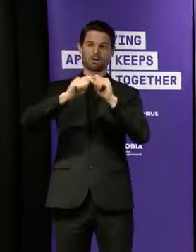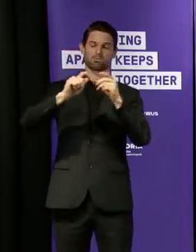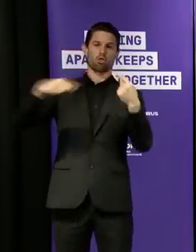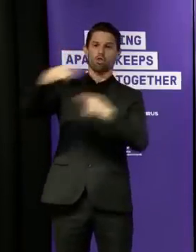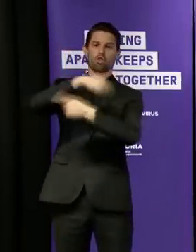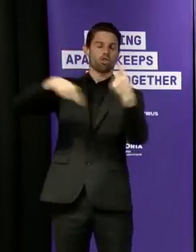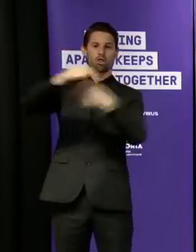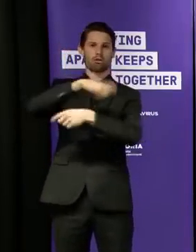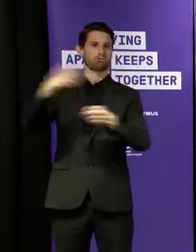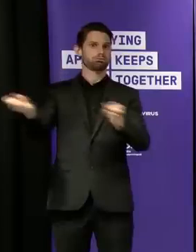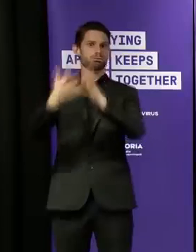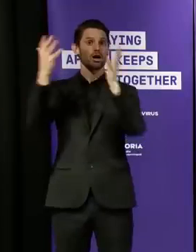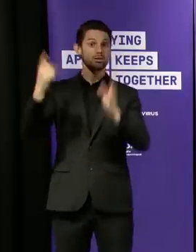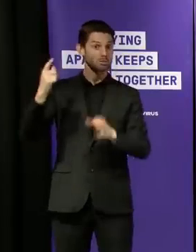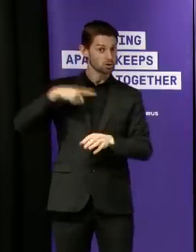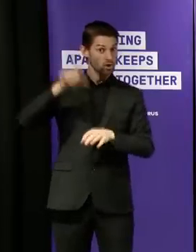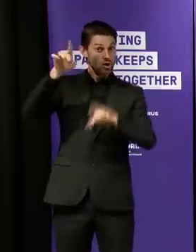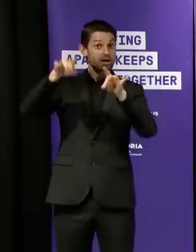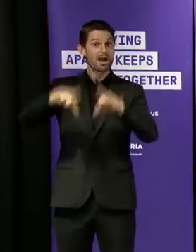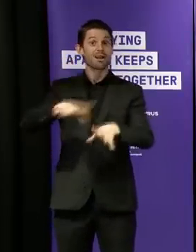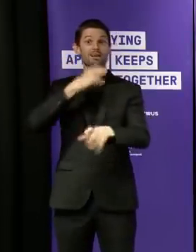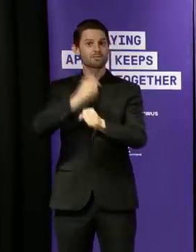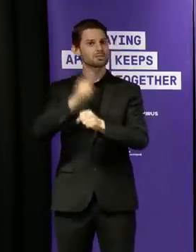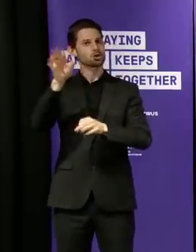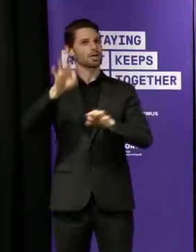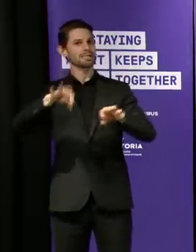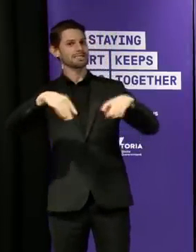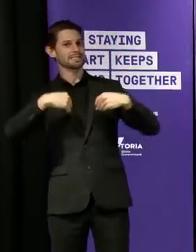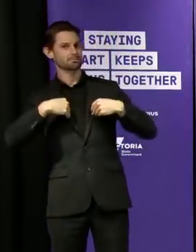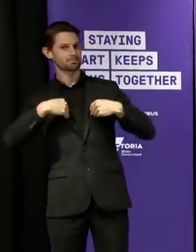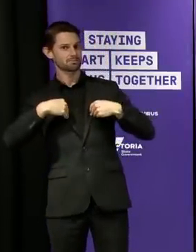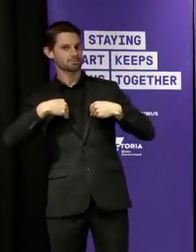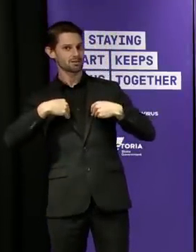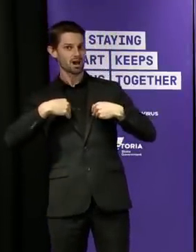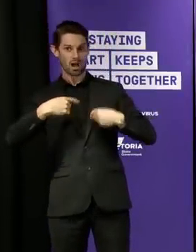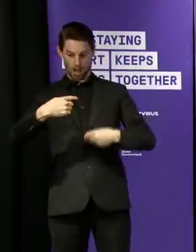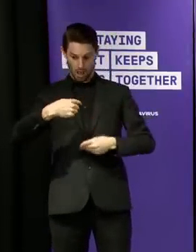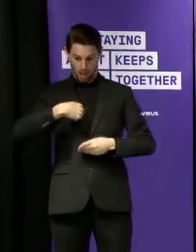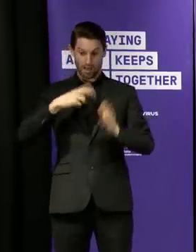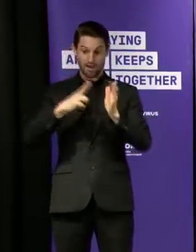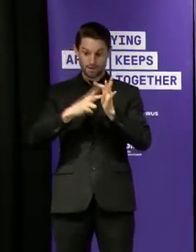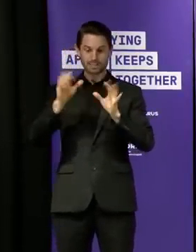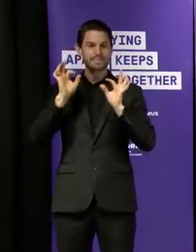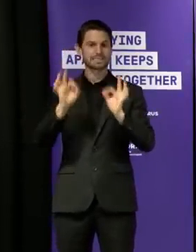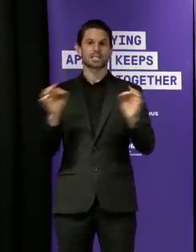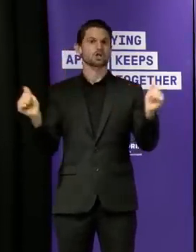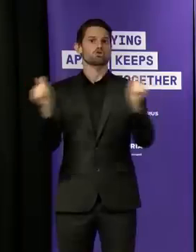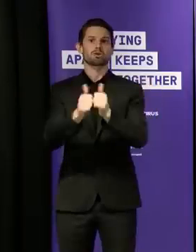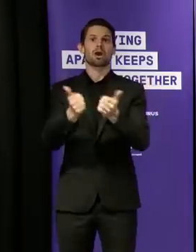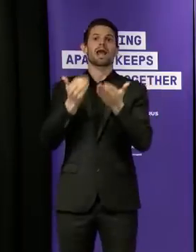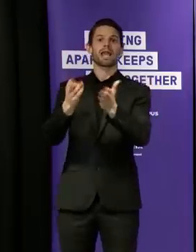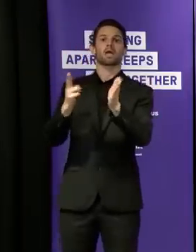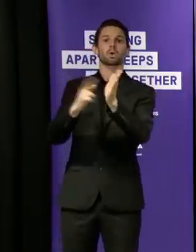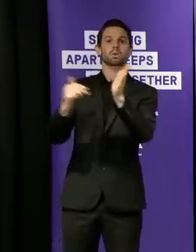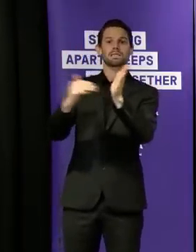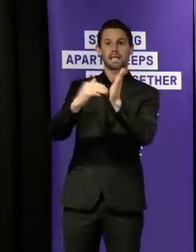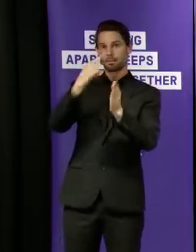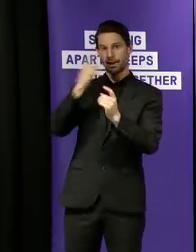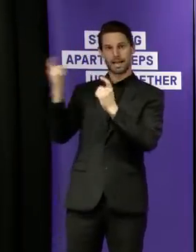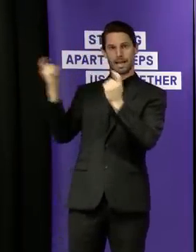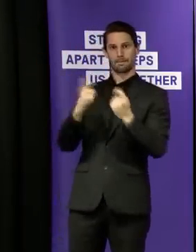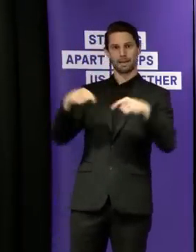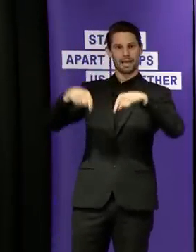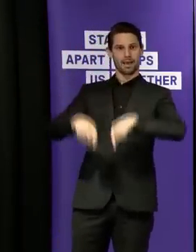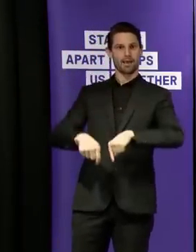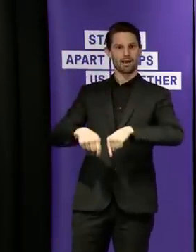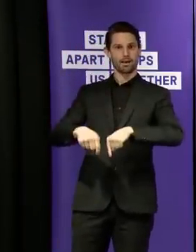because people in the federal government refuse to accept that this is not what we agreed to. I'm not interested in a quarrel. I just want it fixed. And